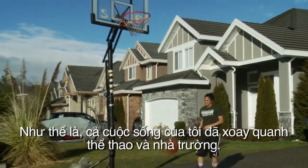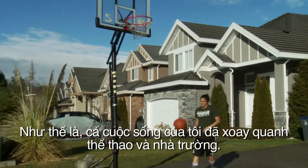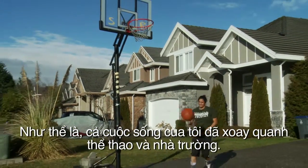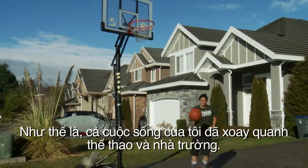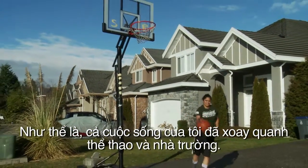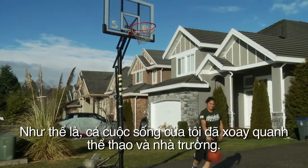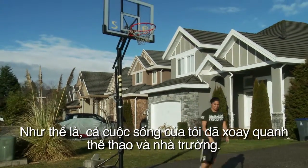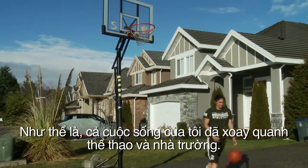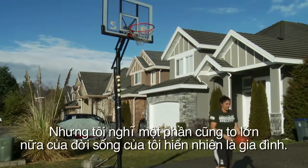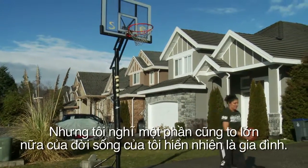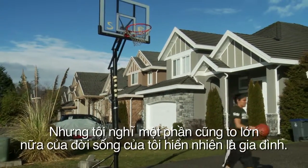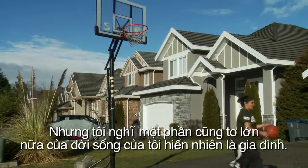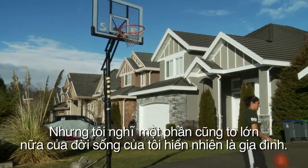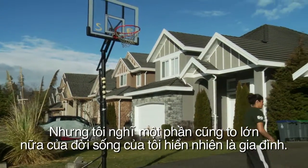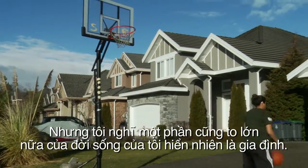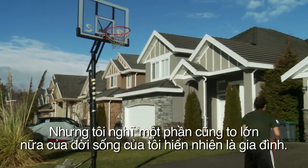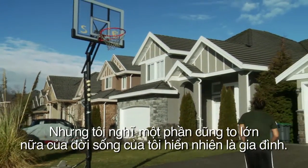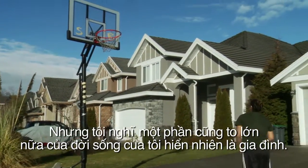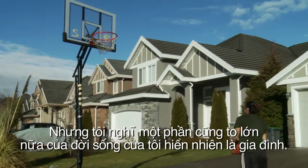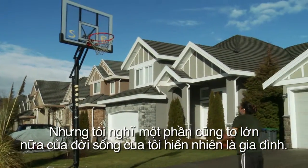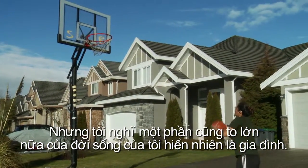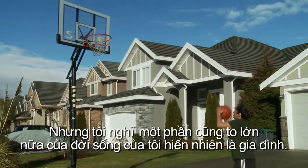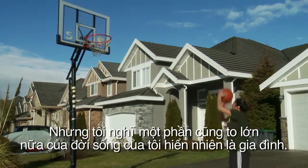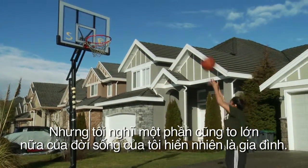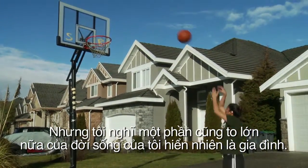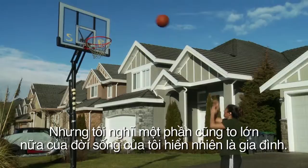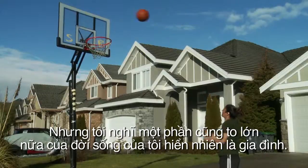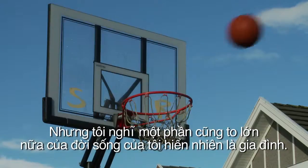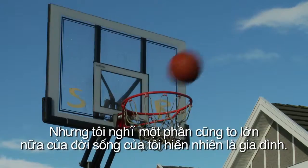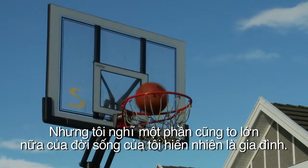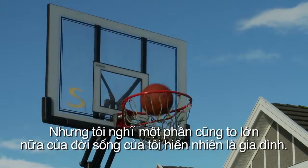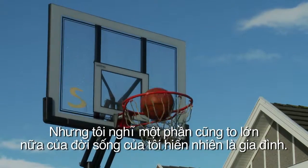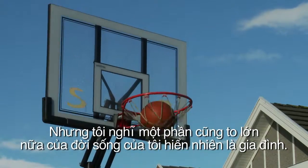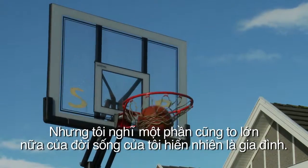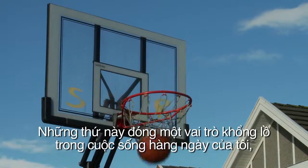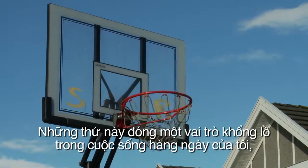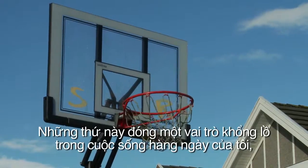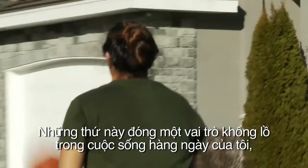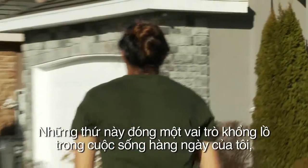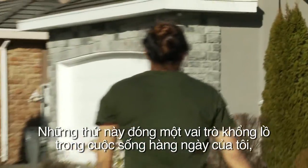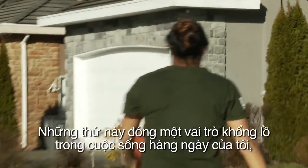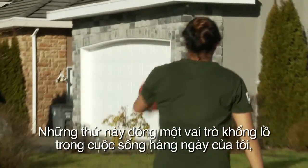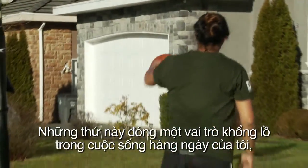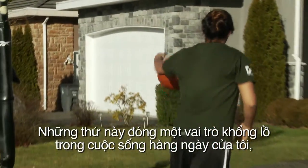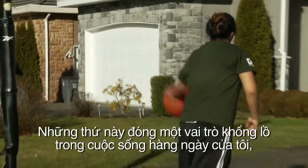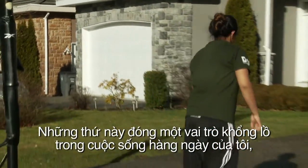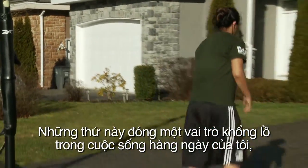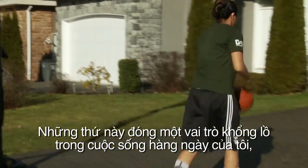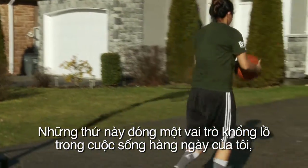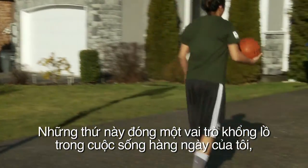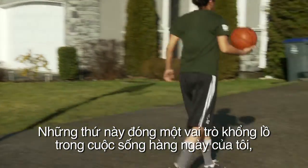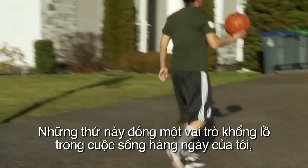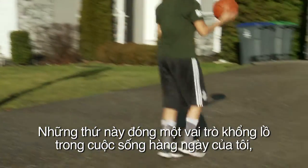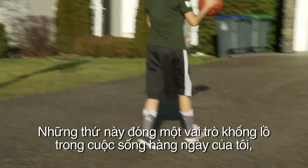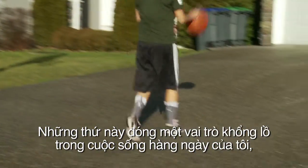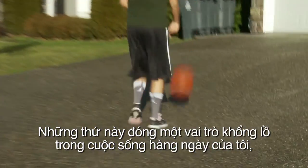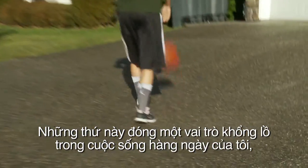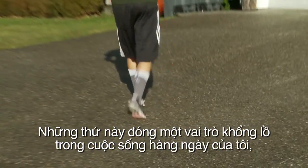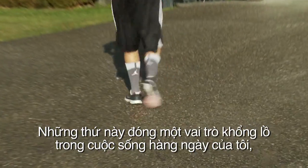school. But I think another big part of my life is obviously my family. Like, they play a huge role in my